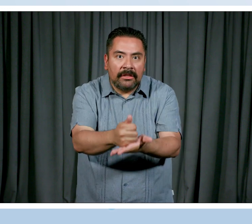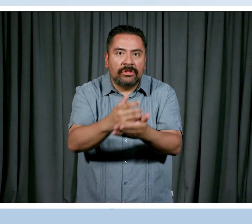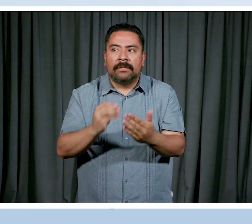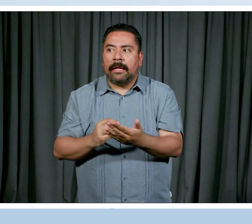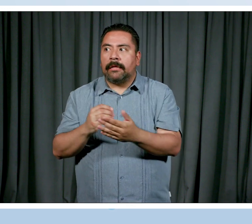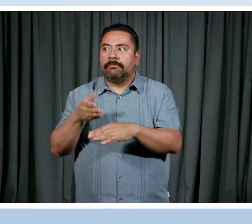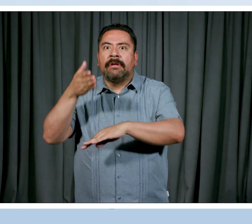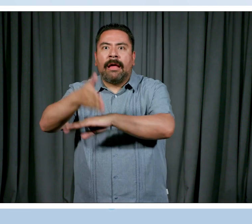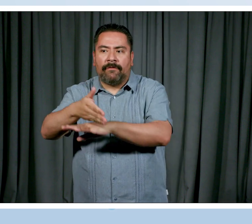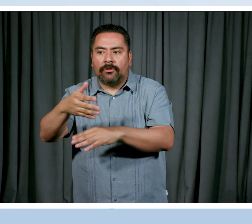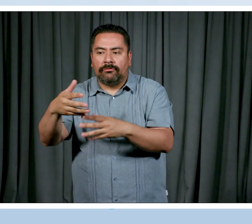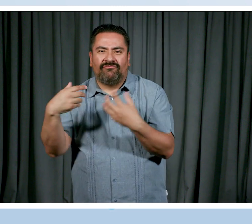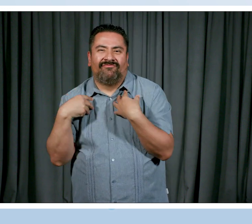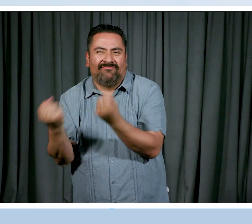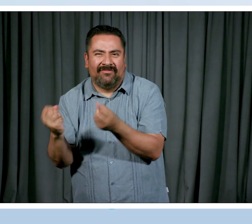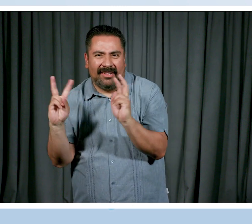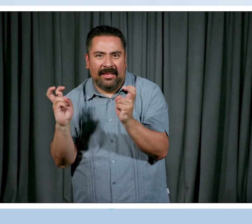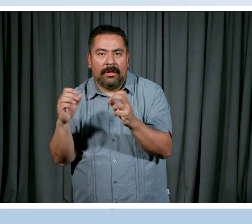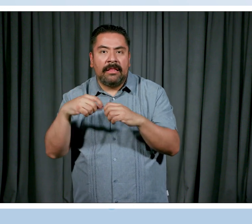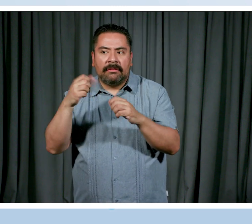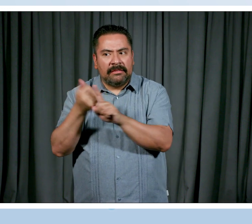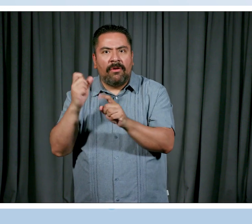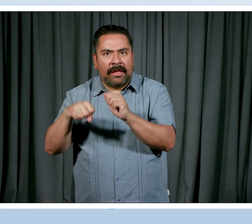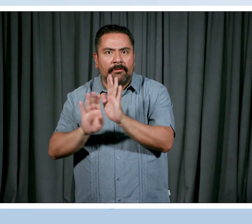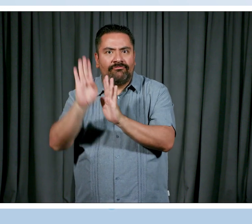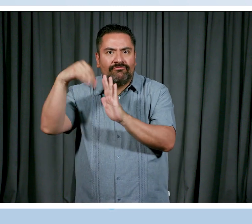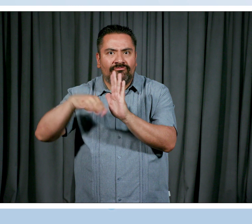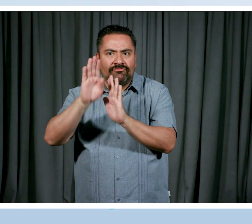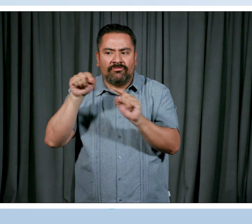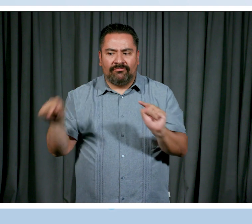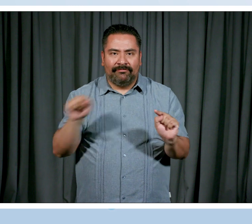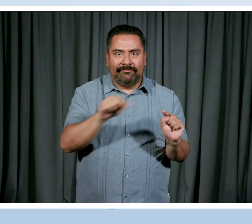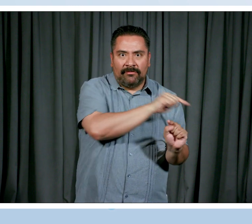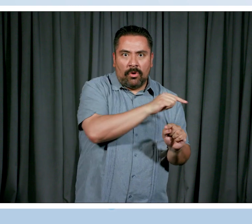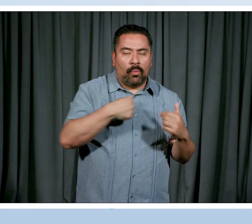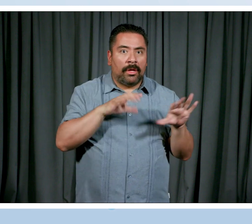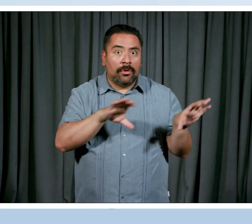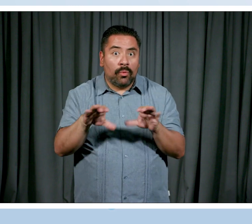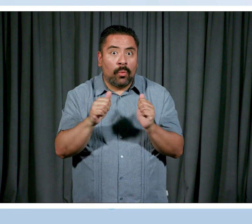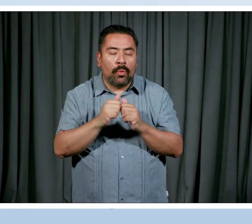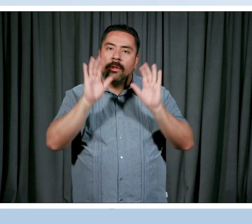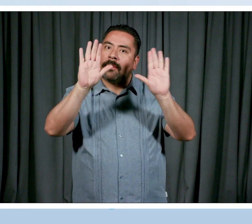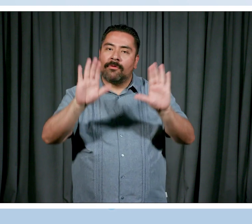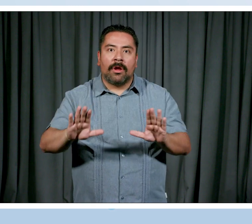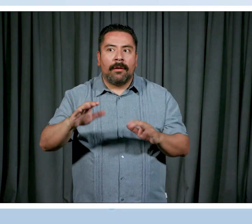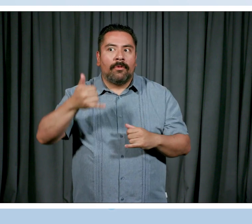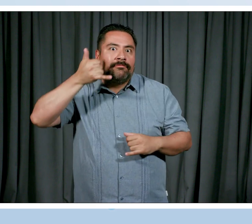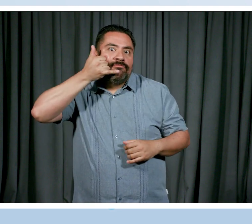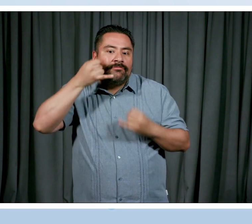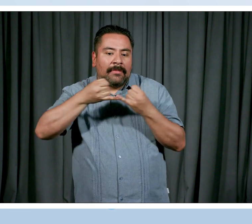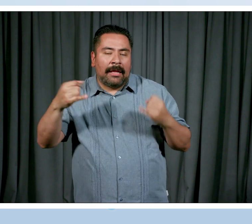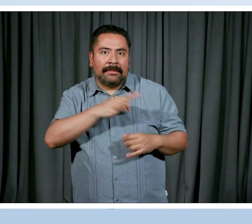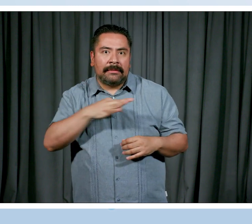the postvention, or what we call recovery, which can ebb and flow. And we do this through the availability of our incredible helpline staff that are